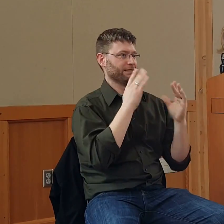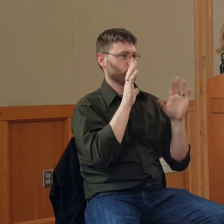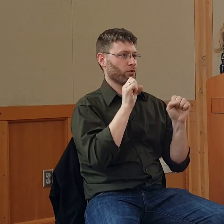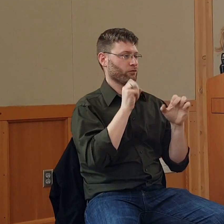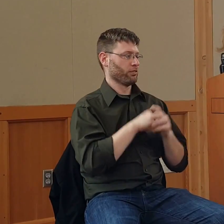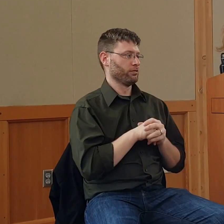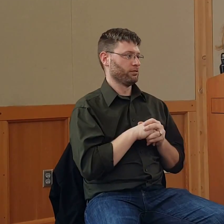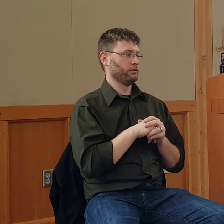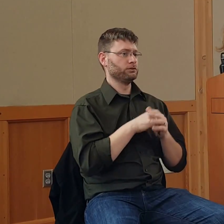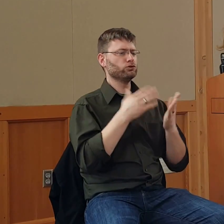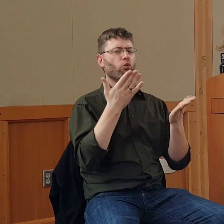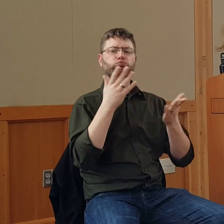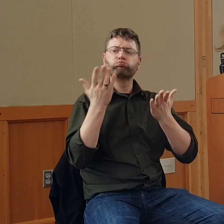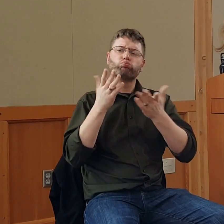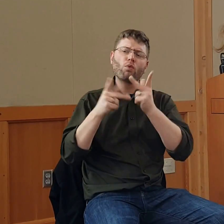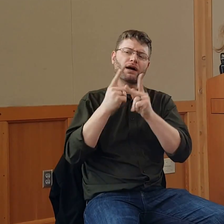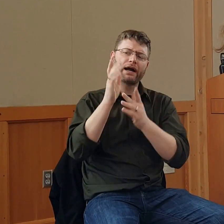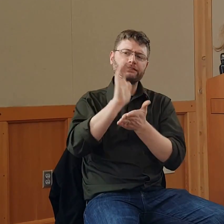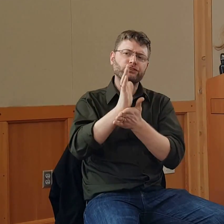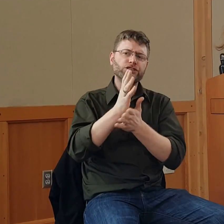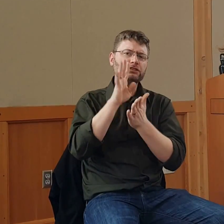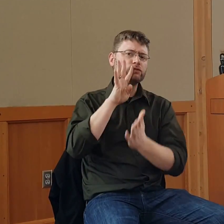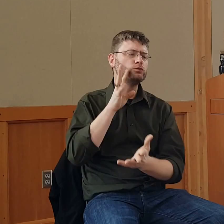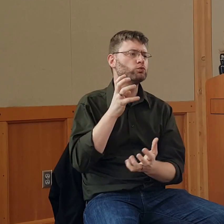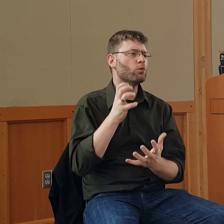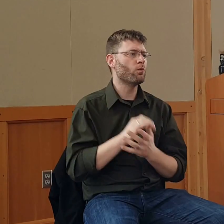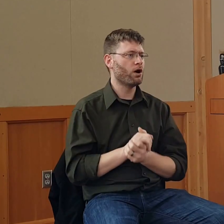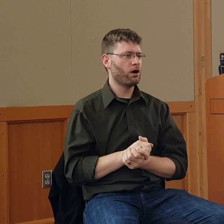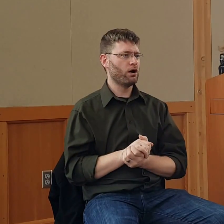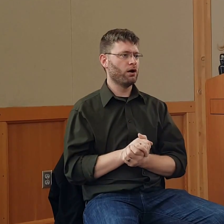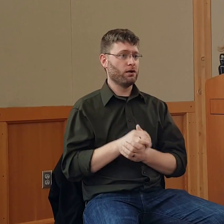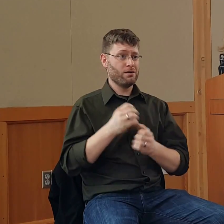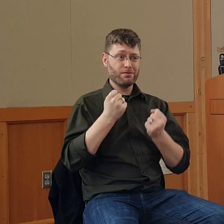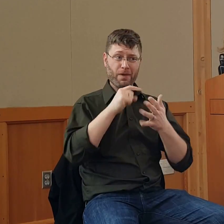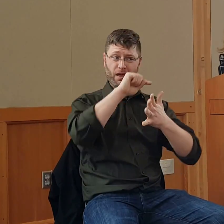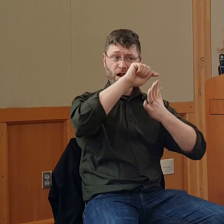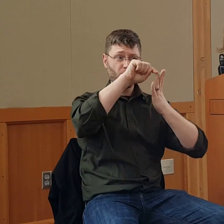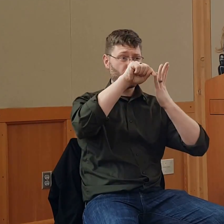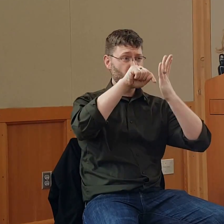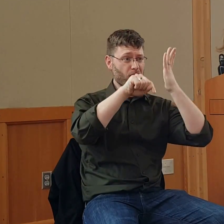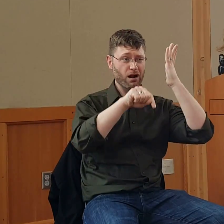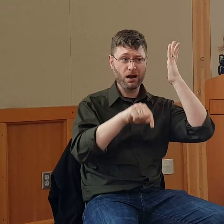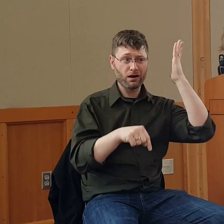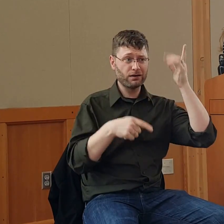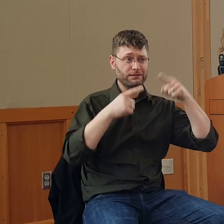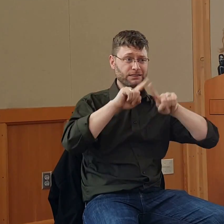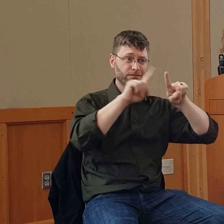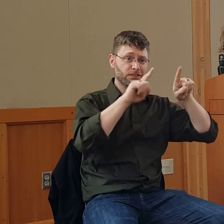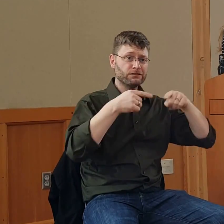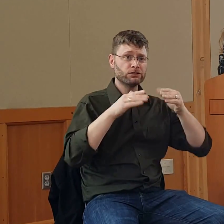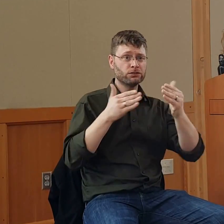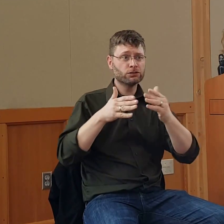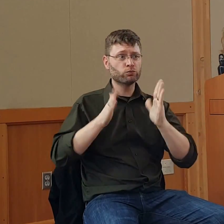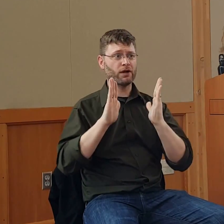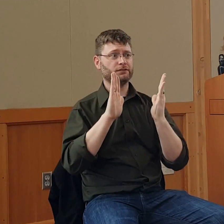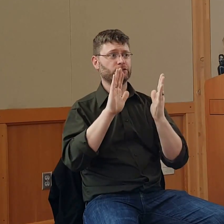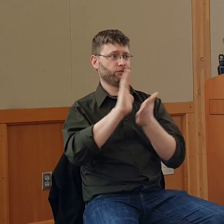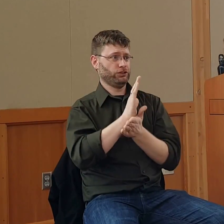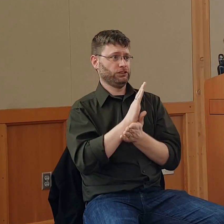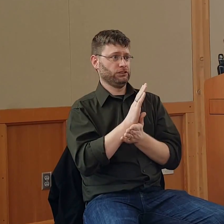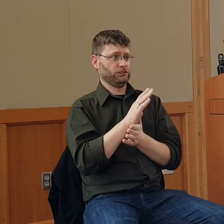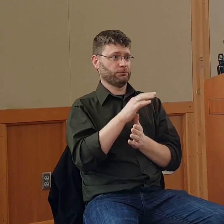well, in what form, in what context? Because there's so many ways that we consume cheese, right? It could be melted, it could be creamy, it could be sliced, it could